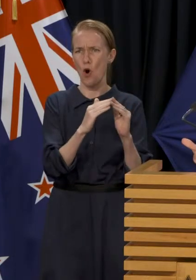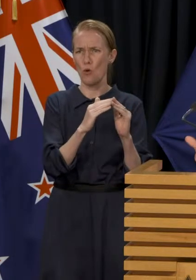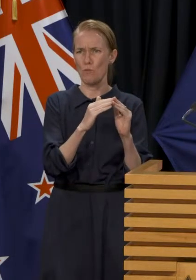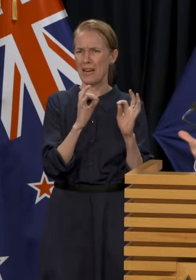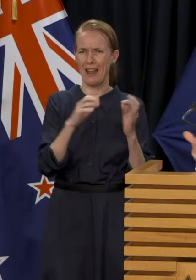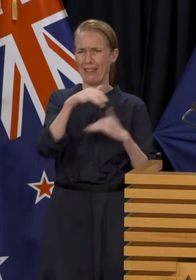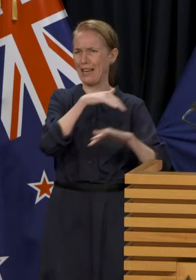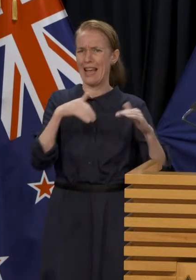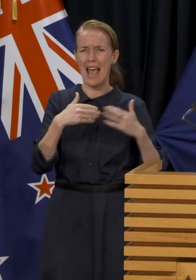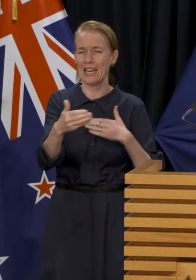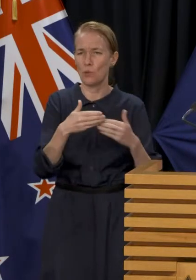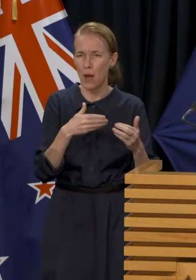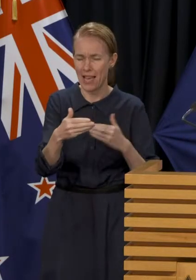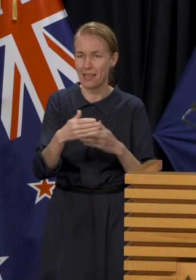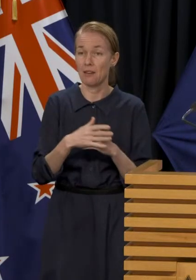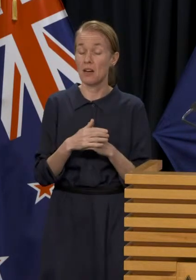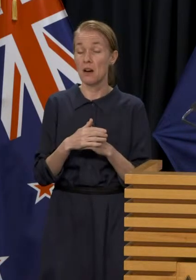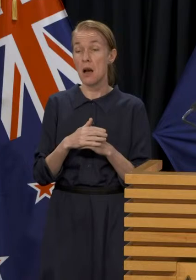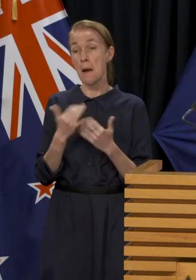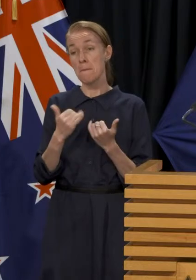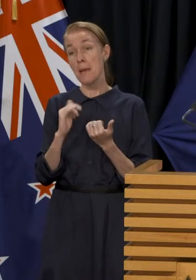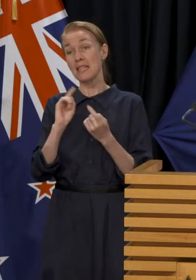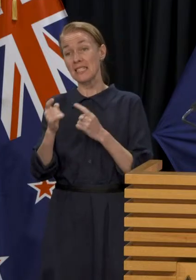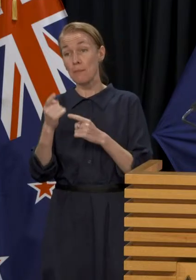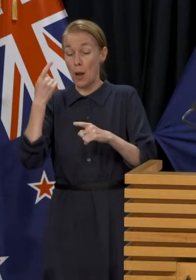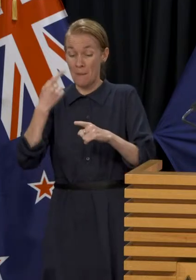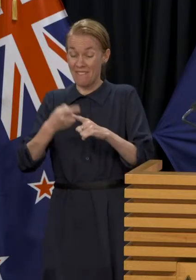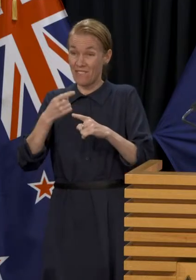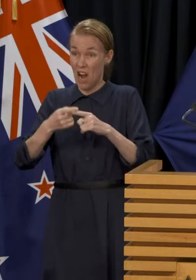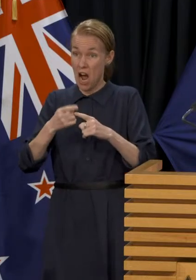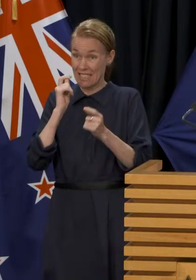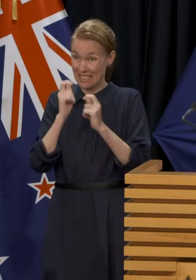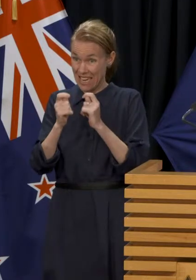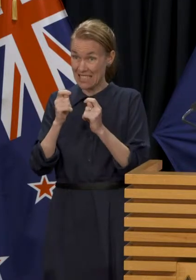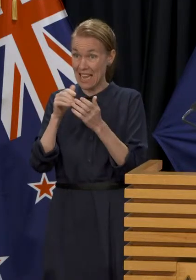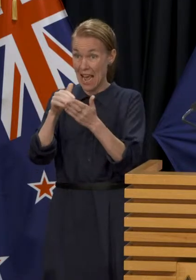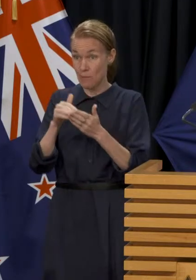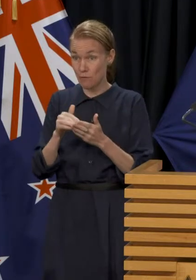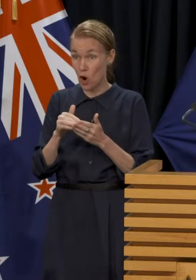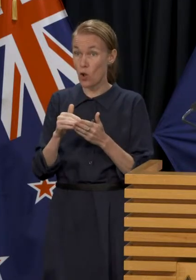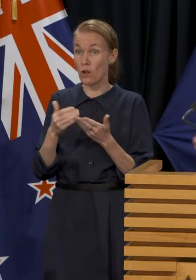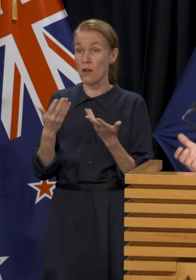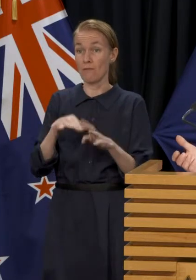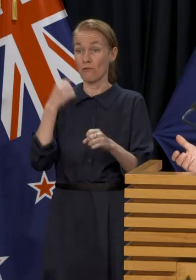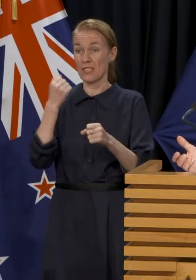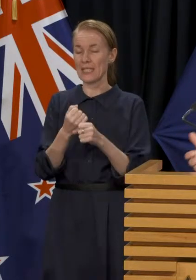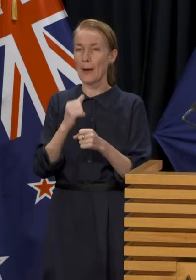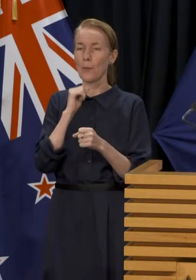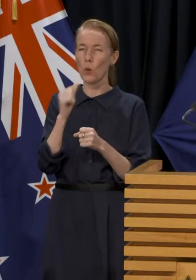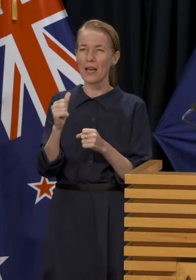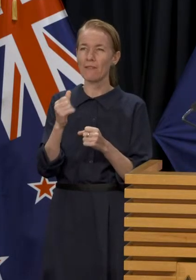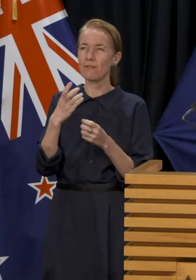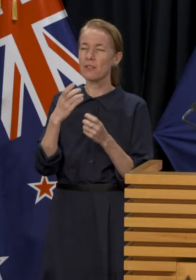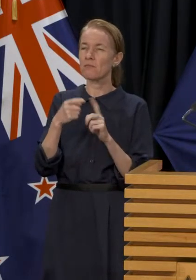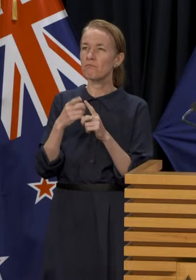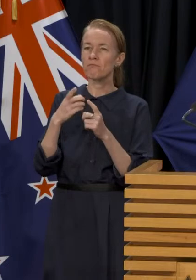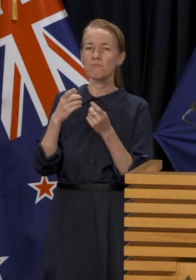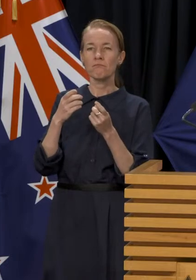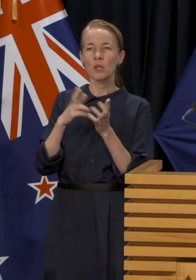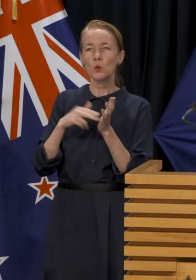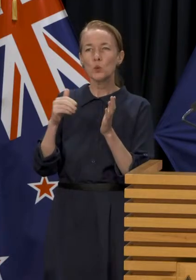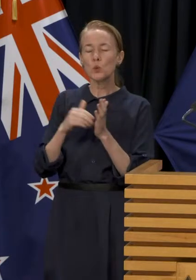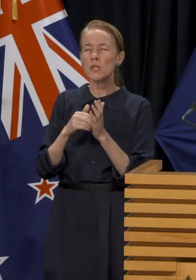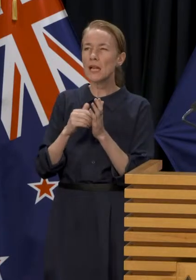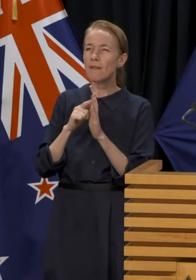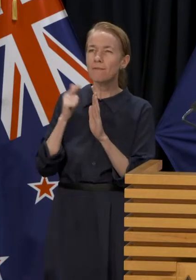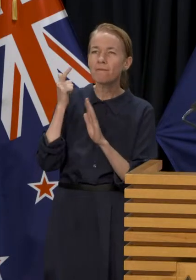point of care testing would be, we may be able to have these machines out in more remote parts of the country